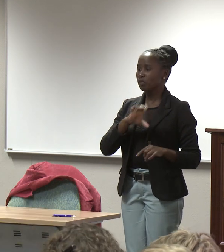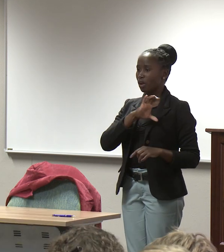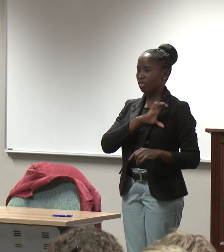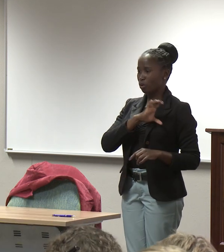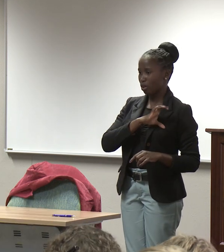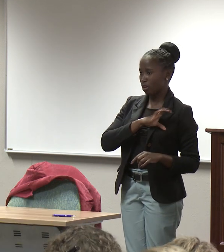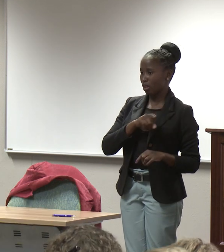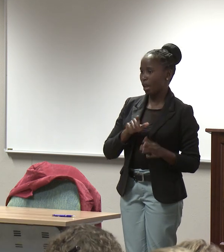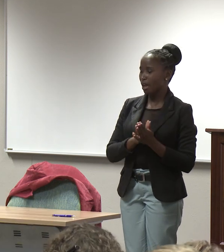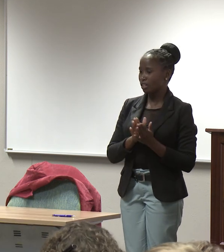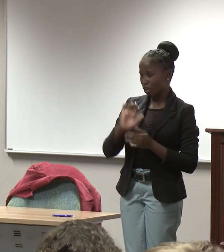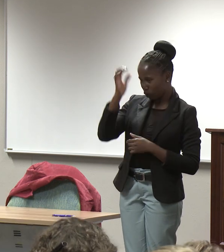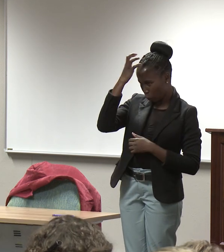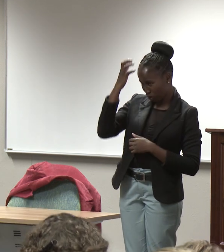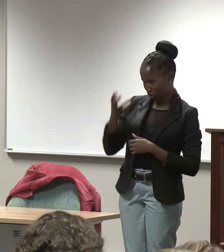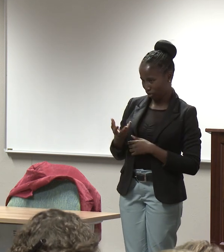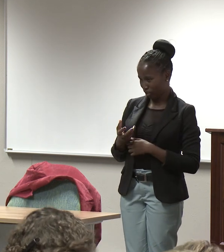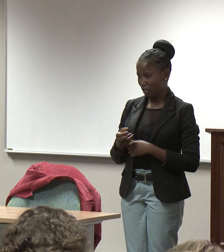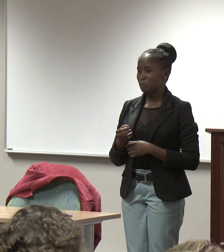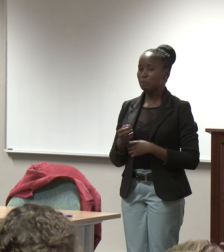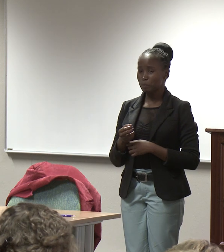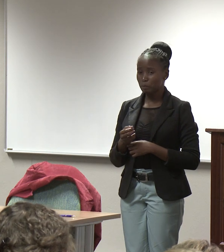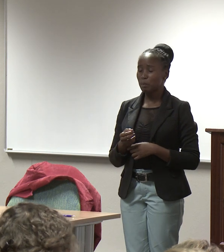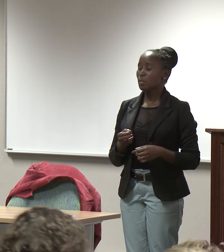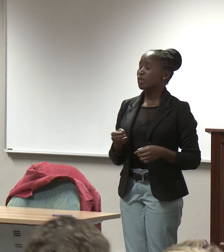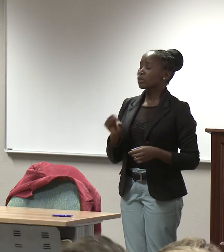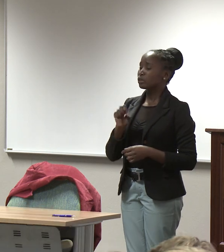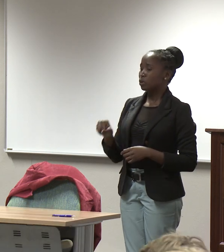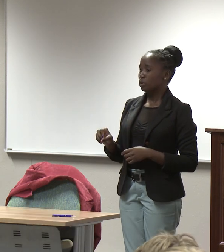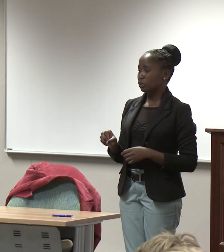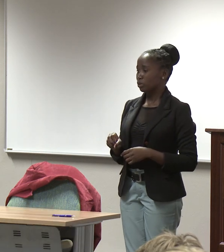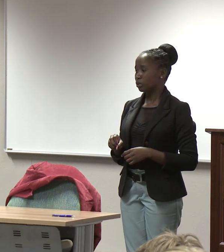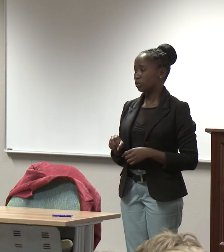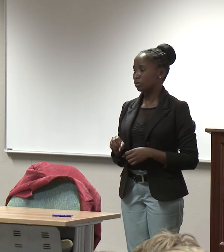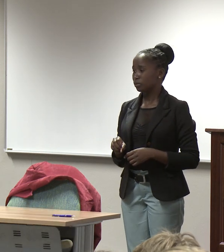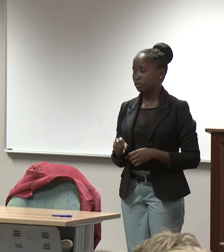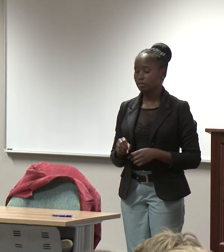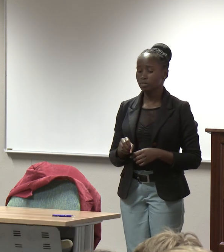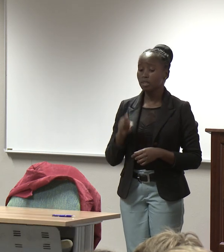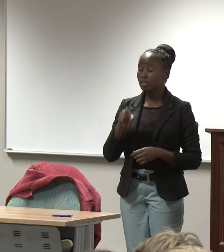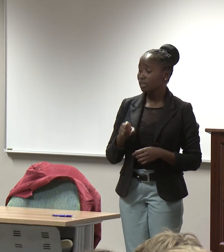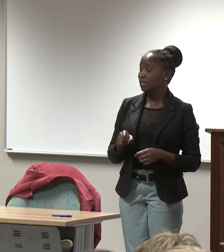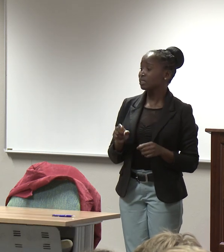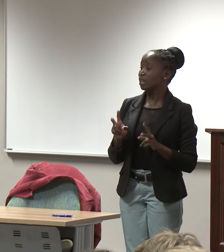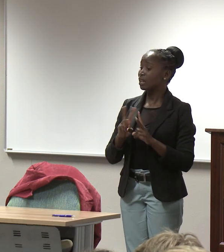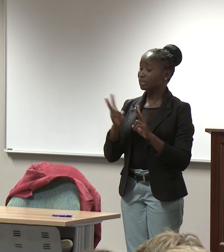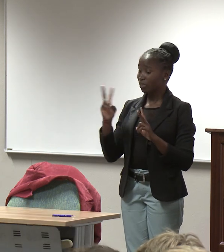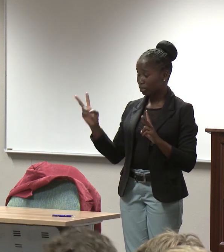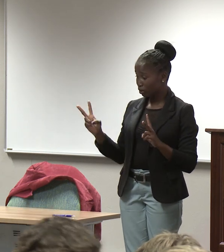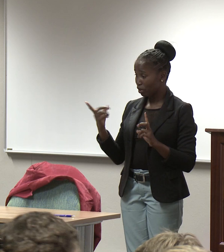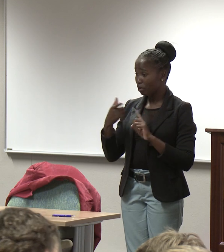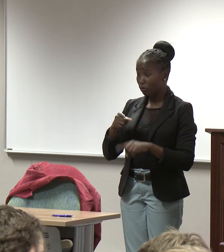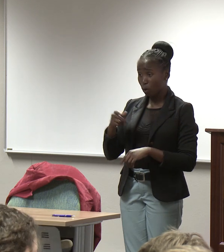interesting. There's a record, almost. So this diversity of knowledge is what fascinates